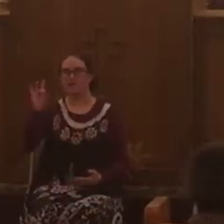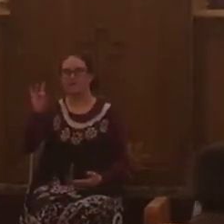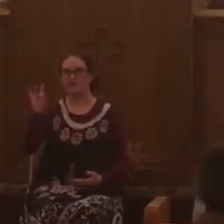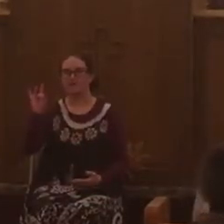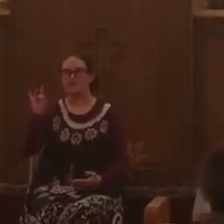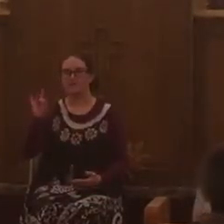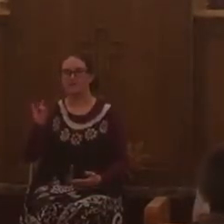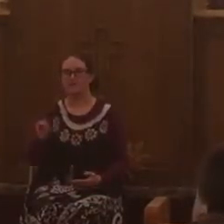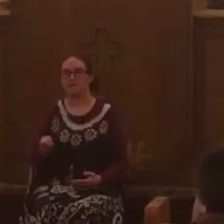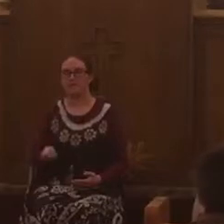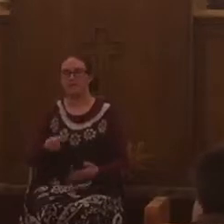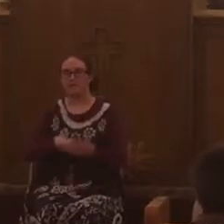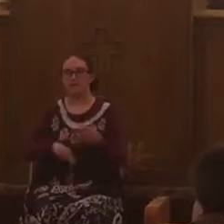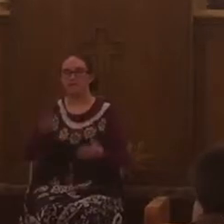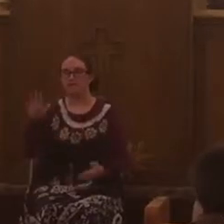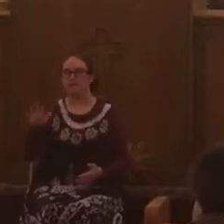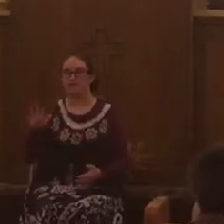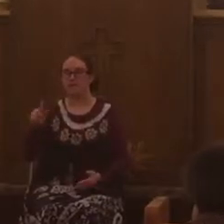Every one.